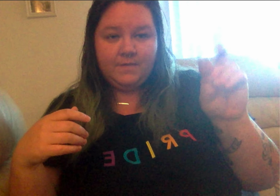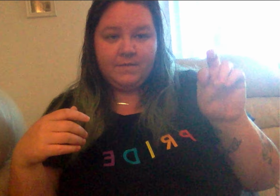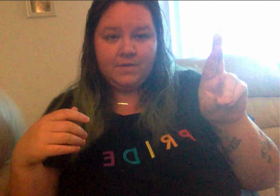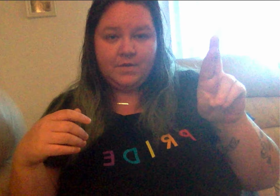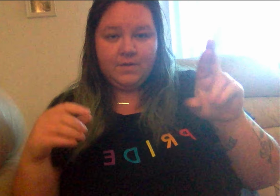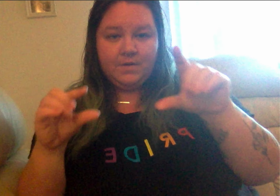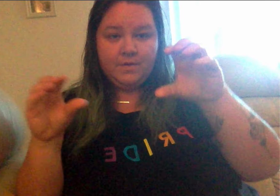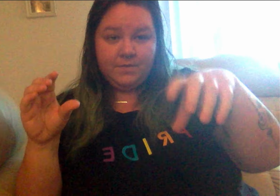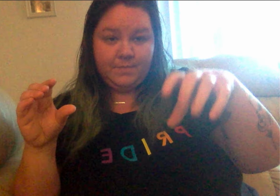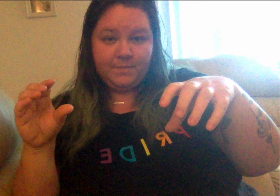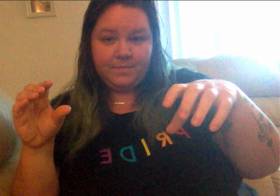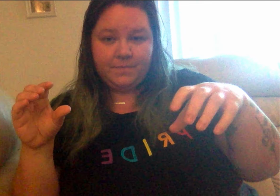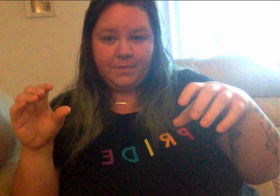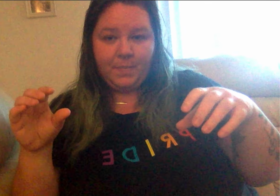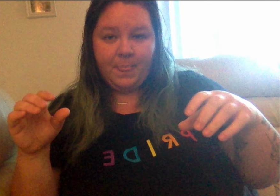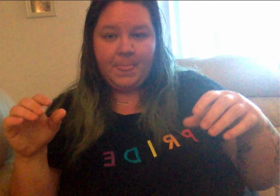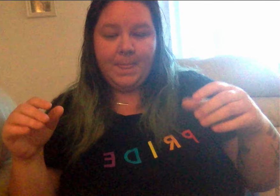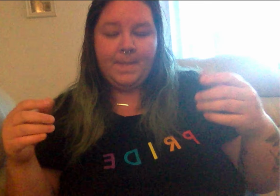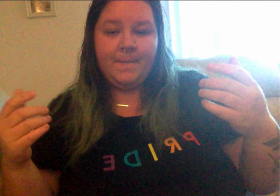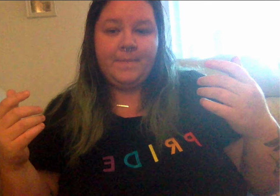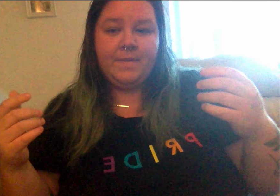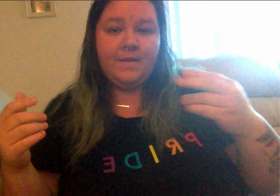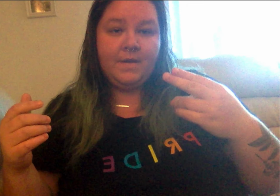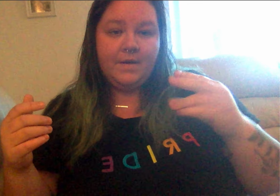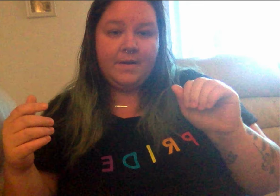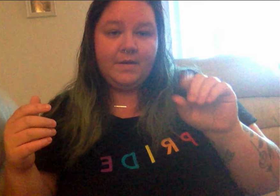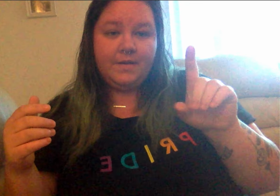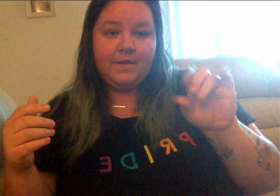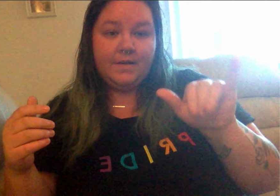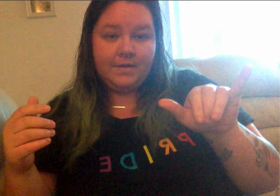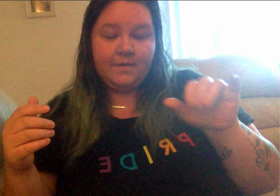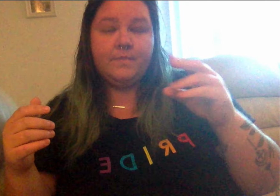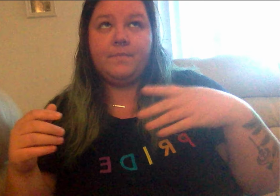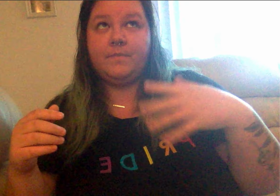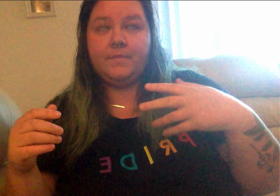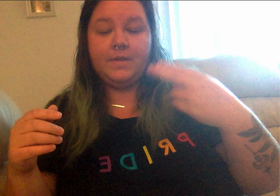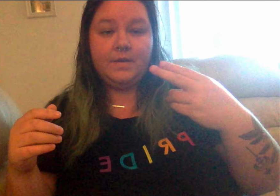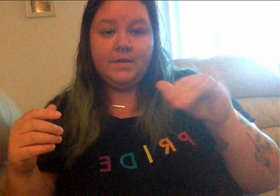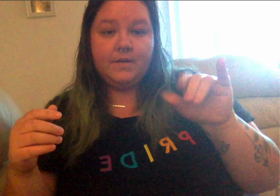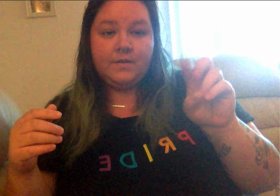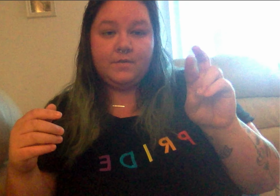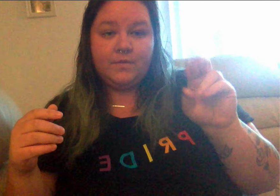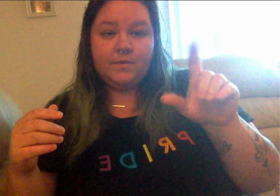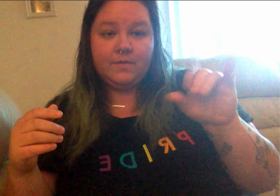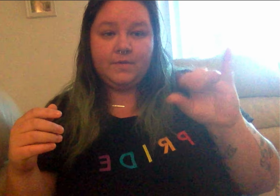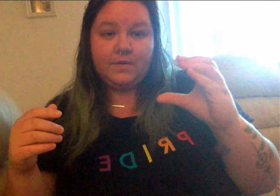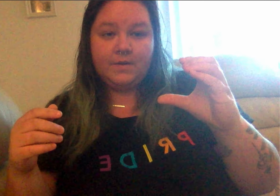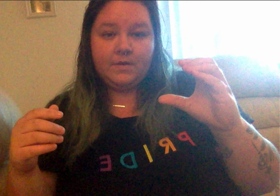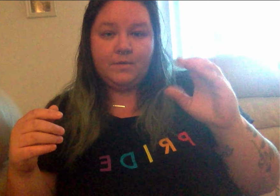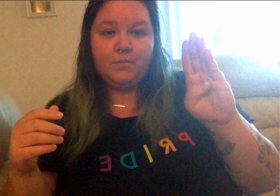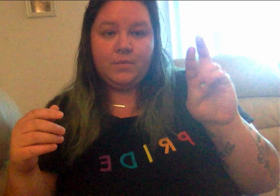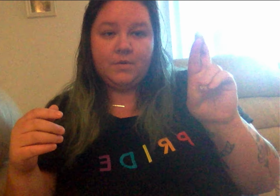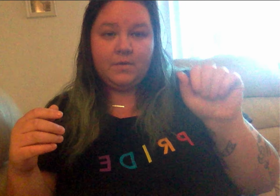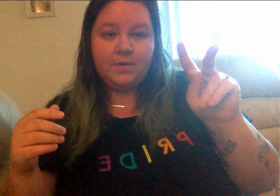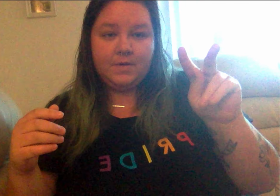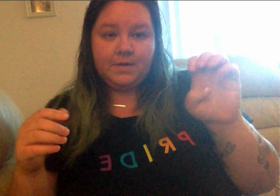hydraulic brake set with disc brakes. Down here we have the caliper, the